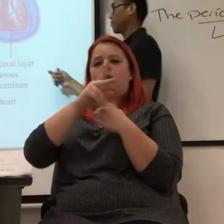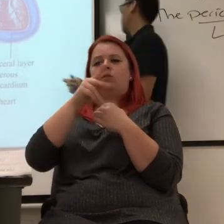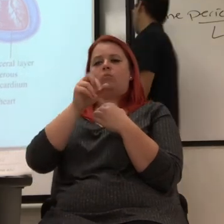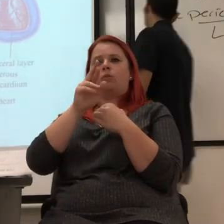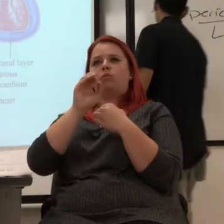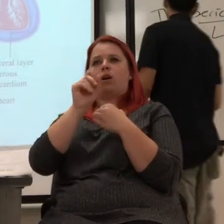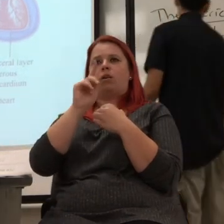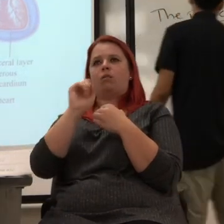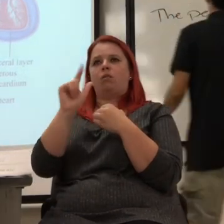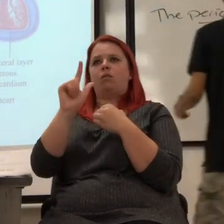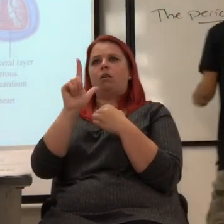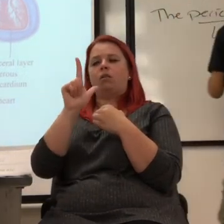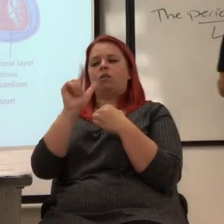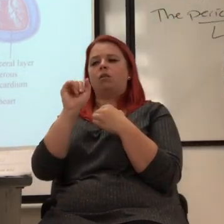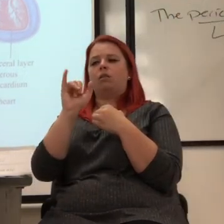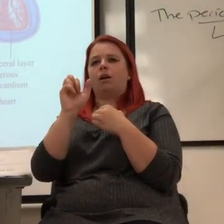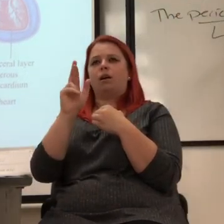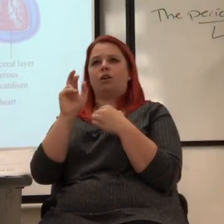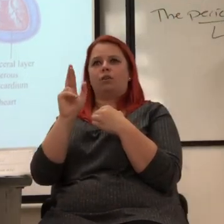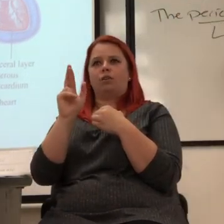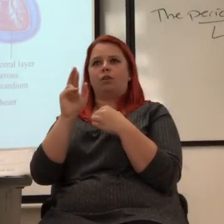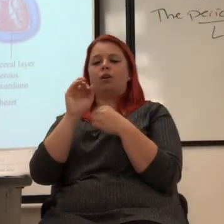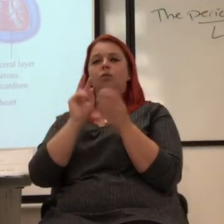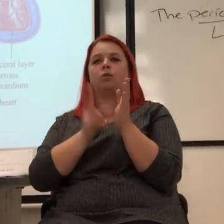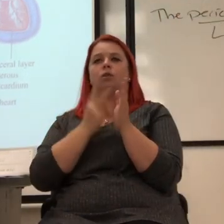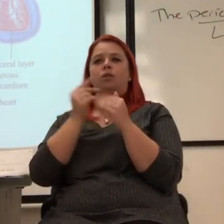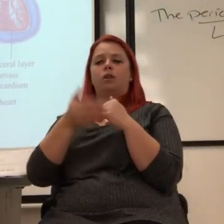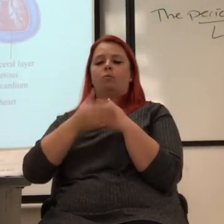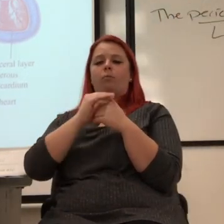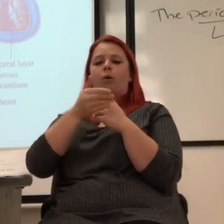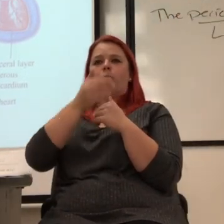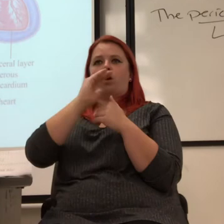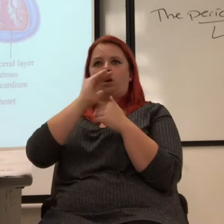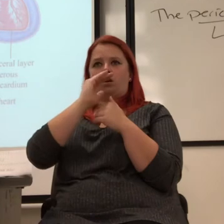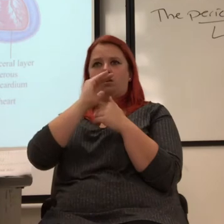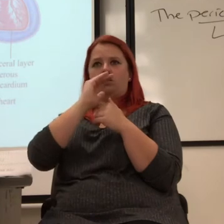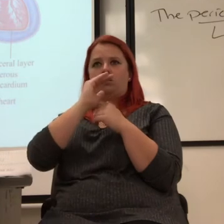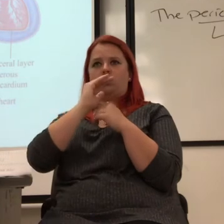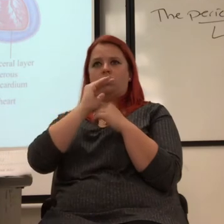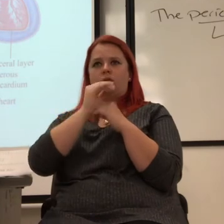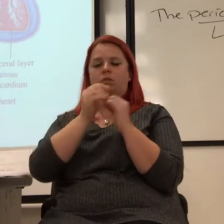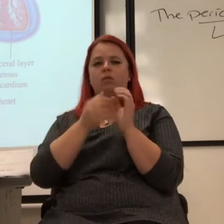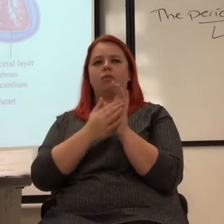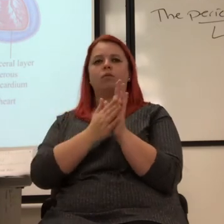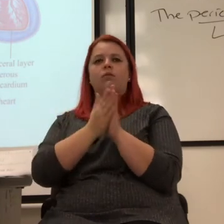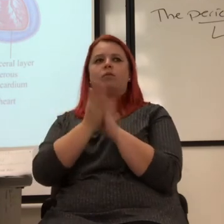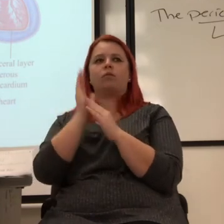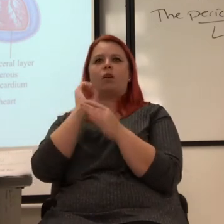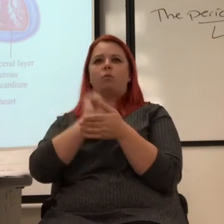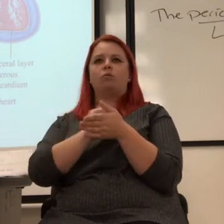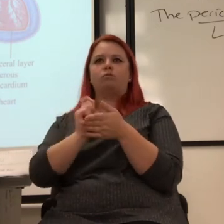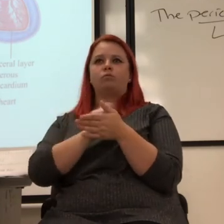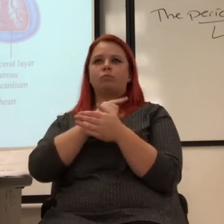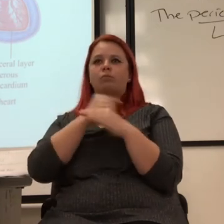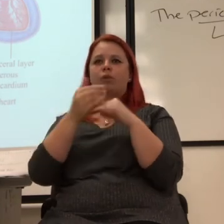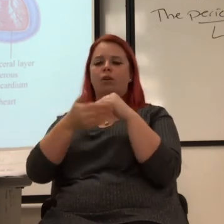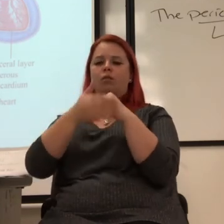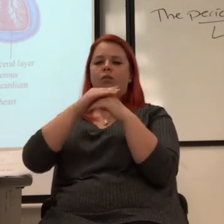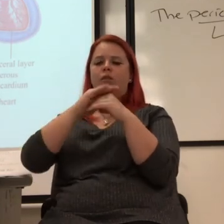pericardium. So the double membrane, the double layers are, you have a visceral